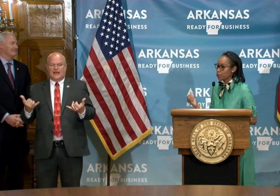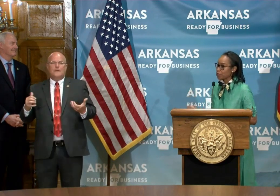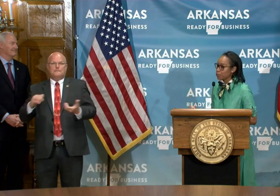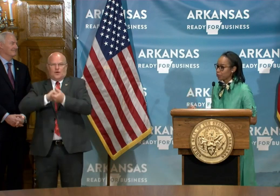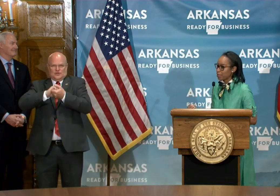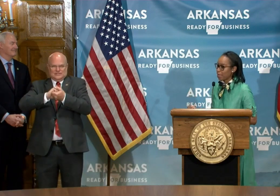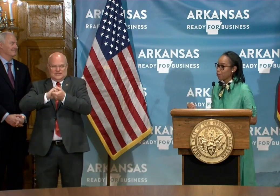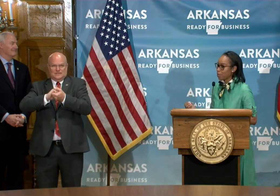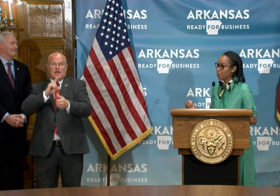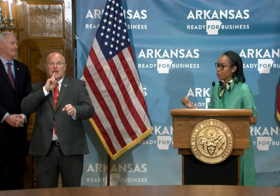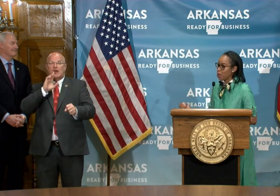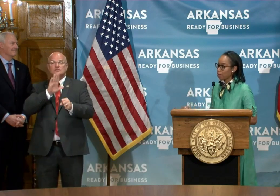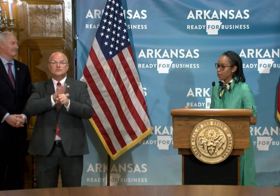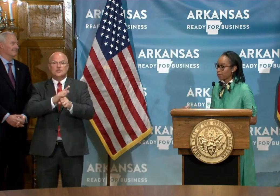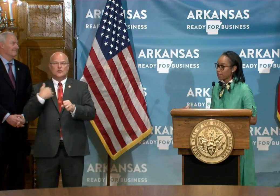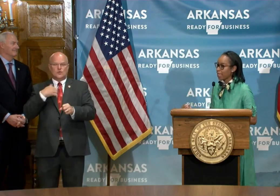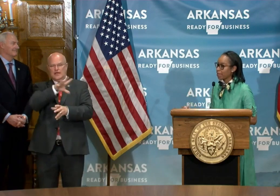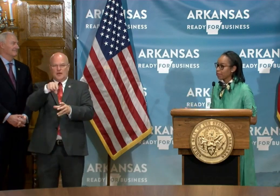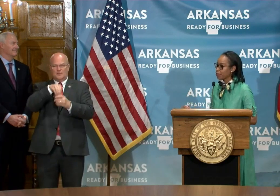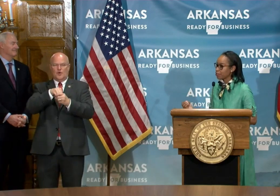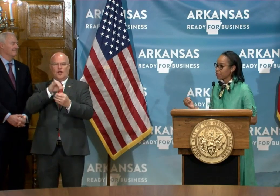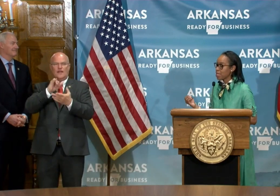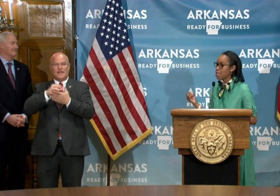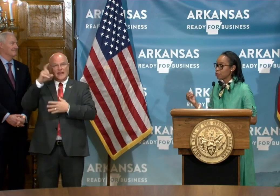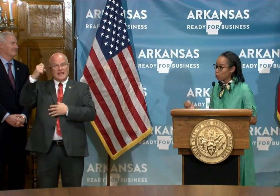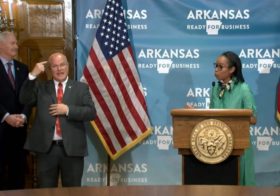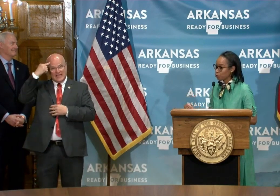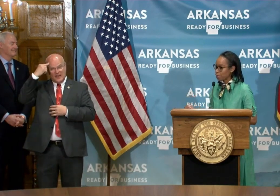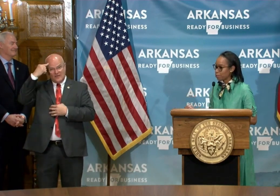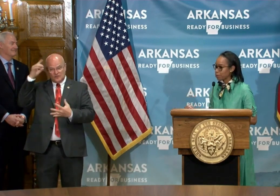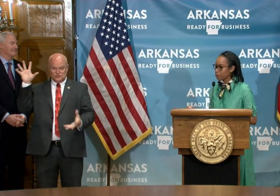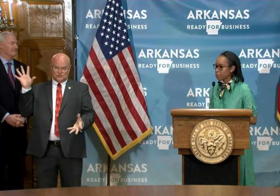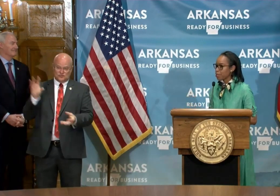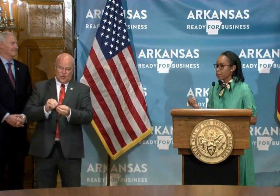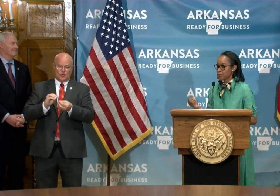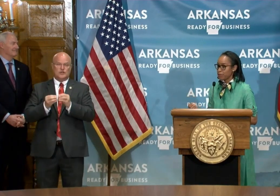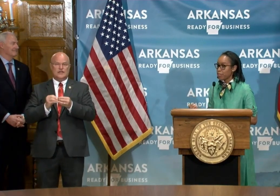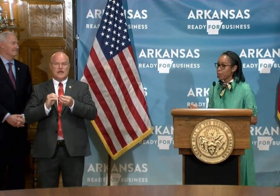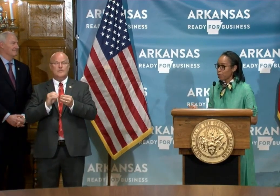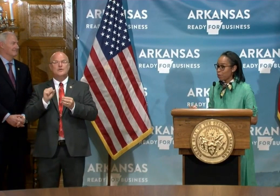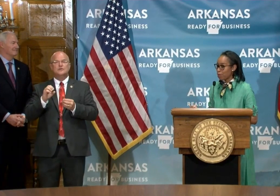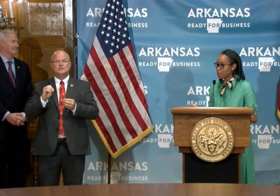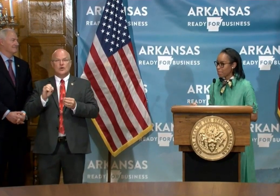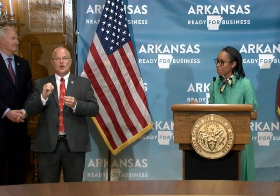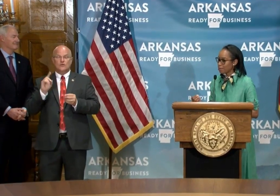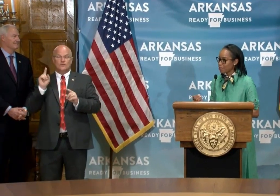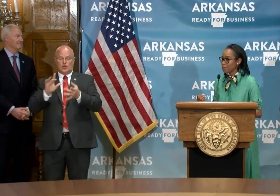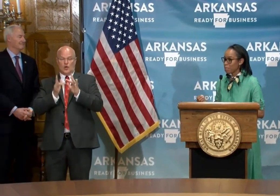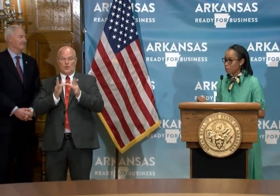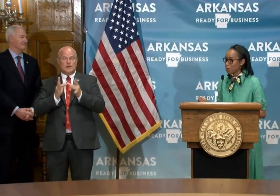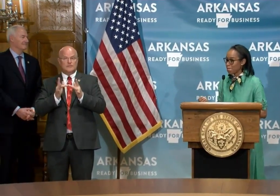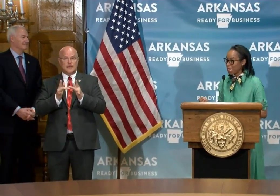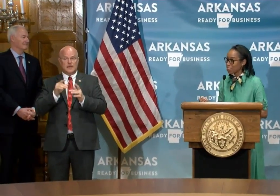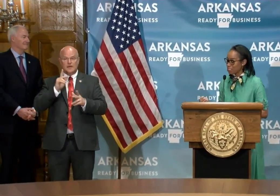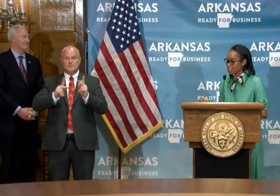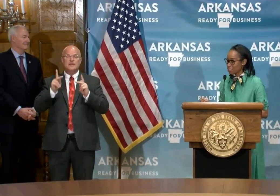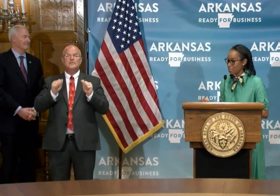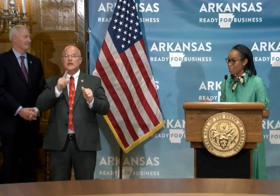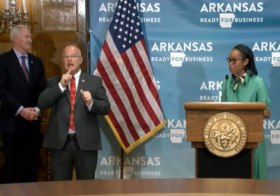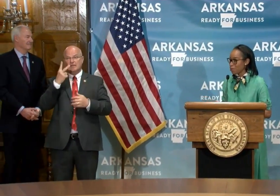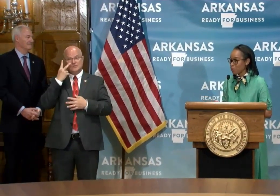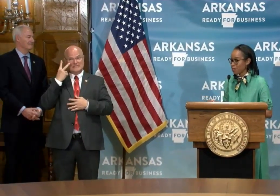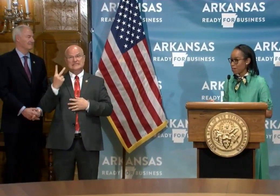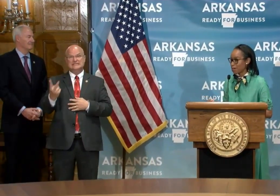partnership and to ensure that we be a part of that governor's total number. So if you go to our website, people can